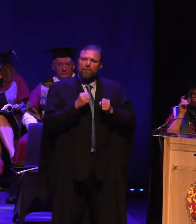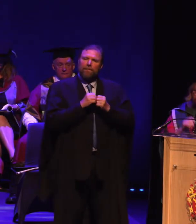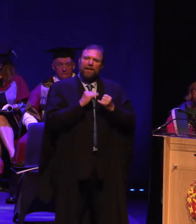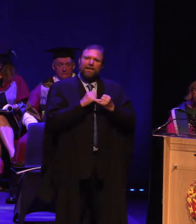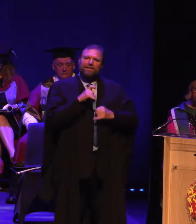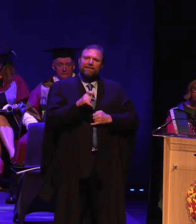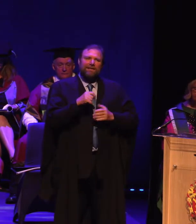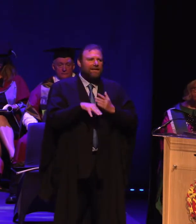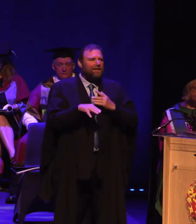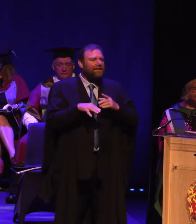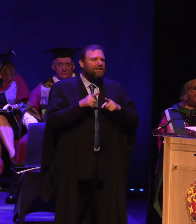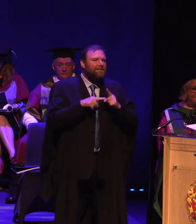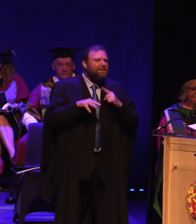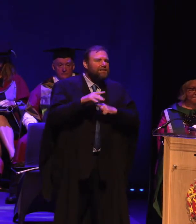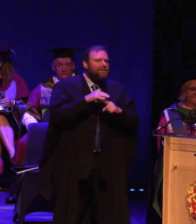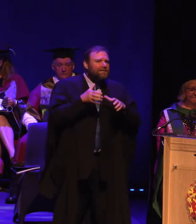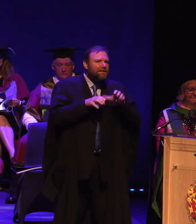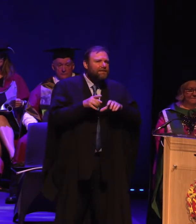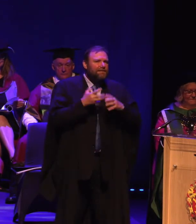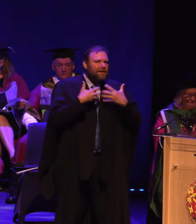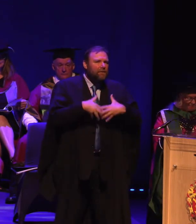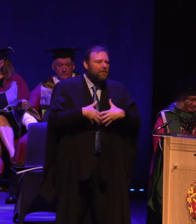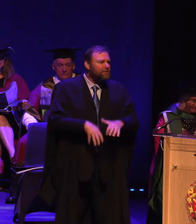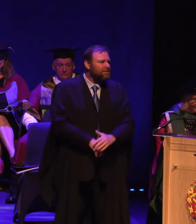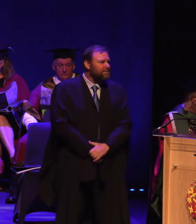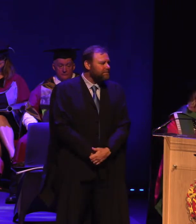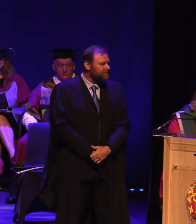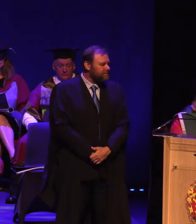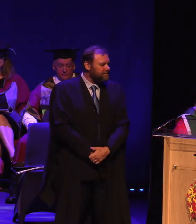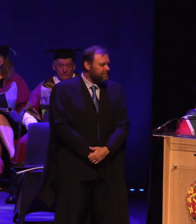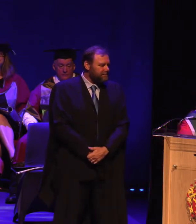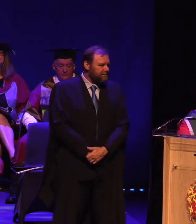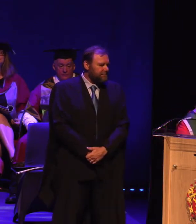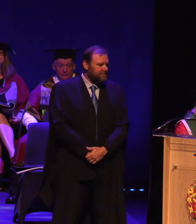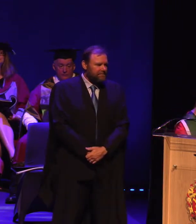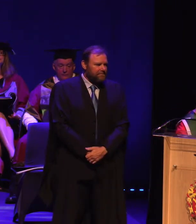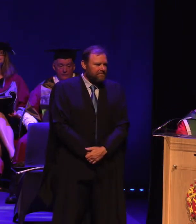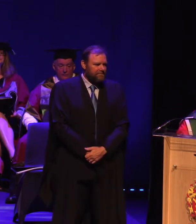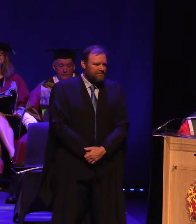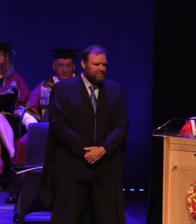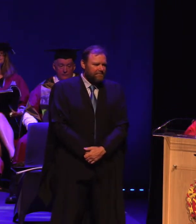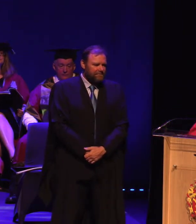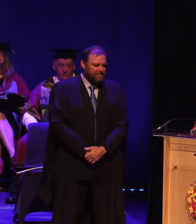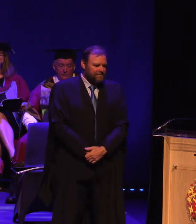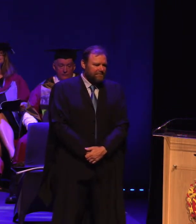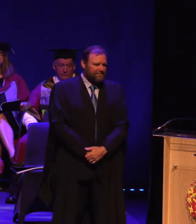in Food Science and Technology.